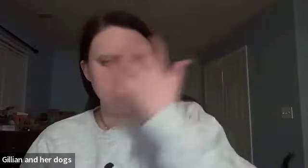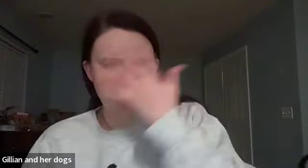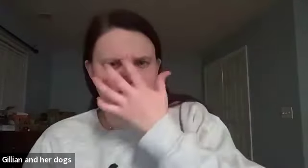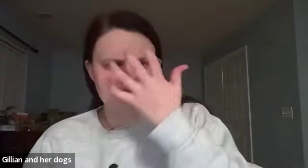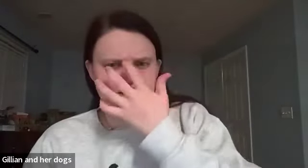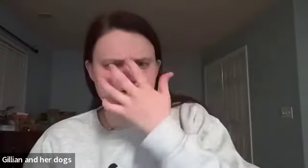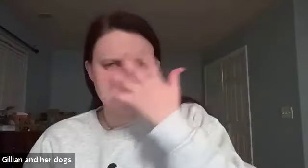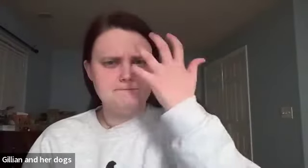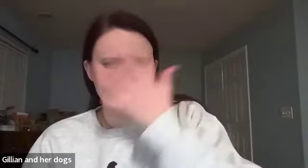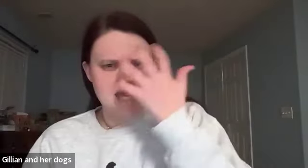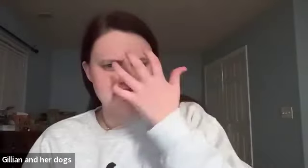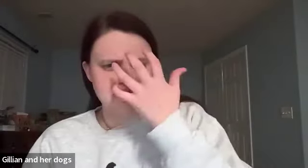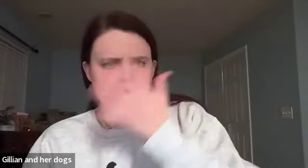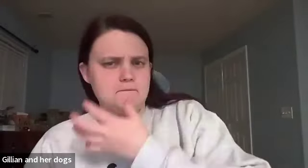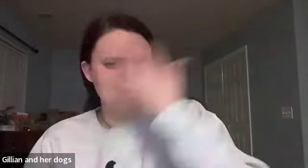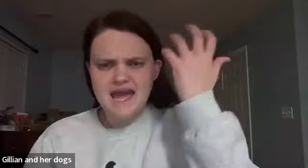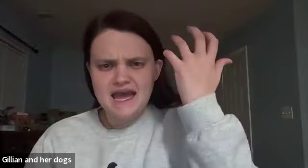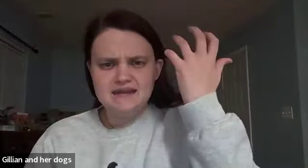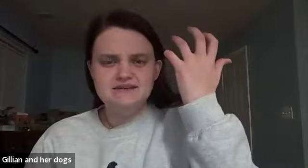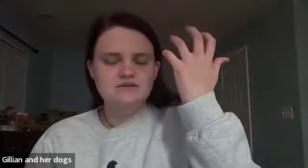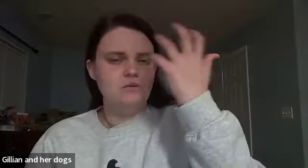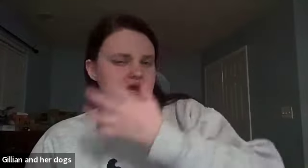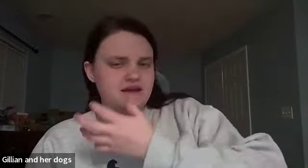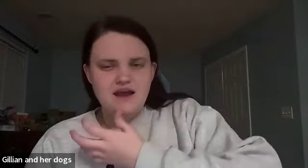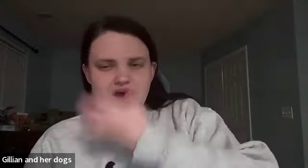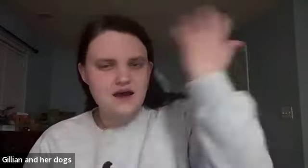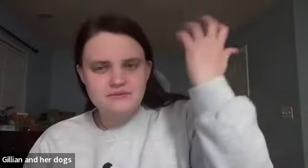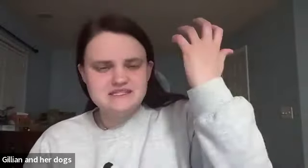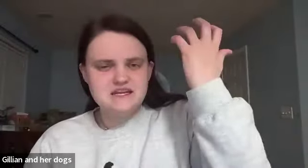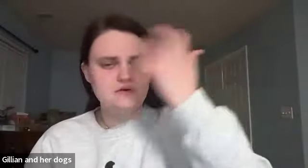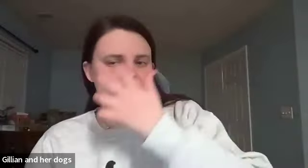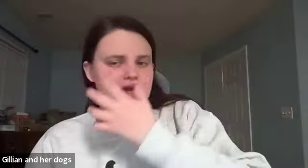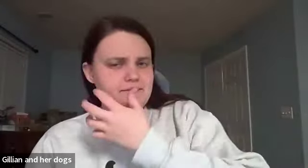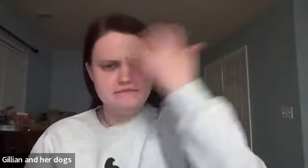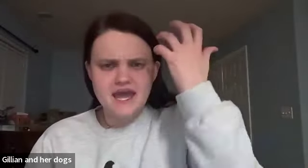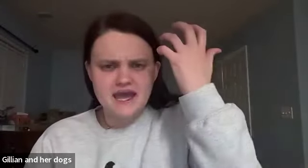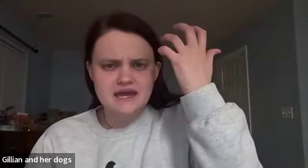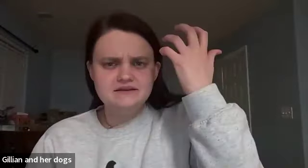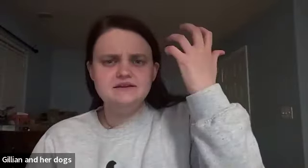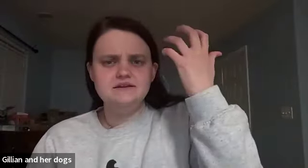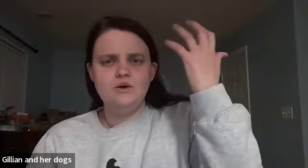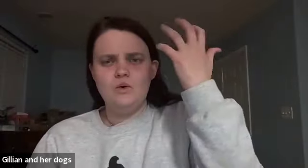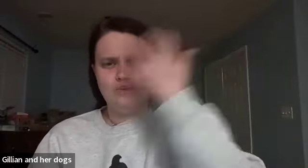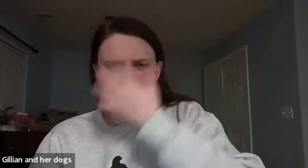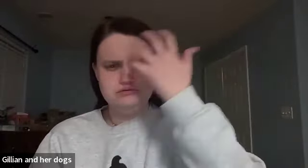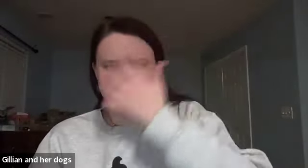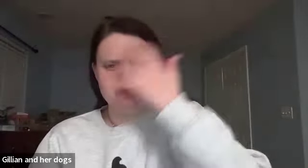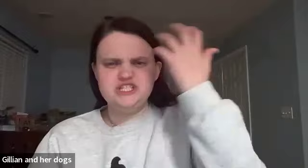and mad. Mad. Mad, one hand up is another way. Mad, or whoo,